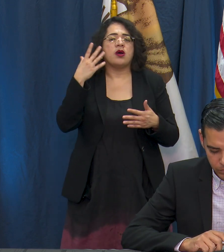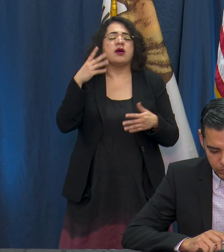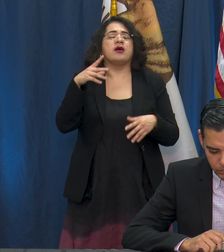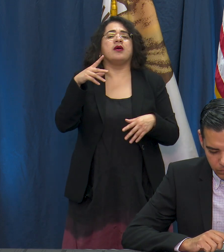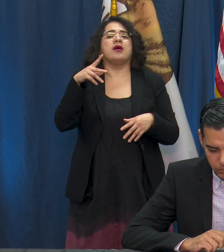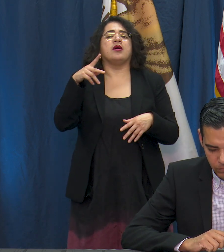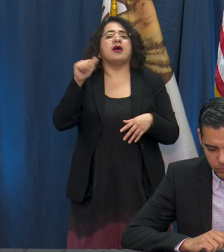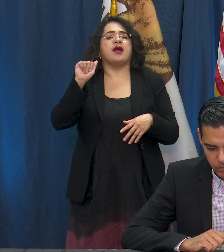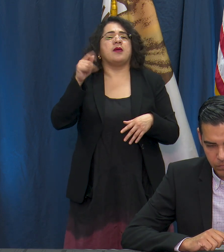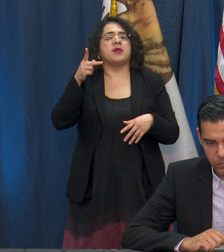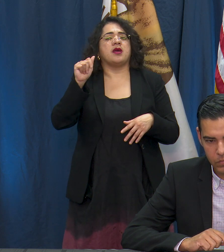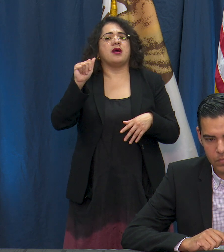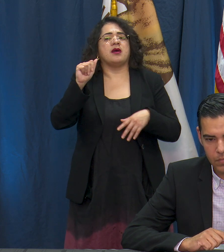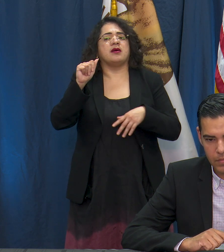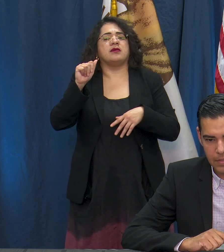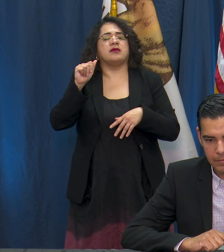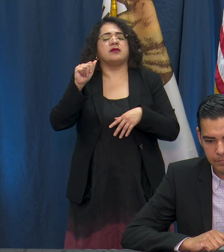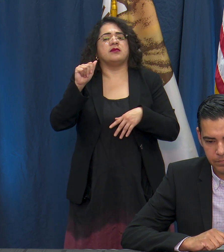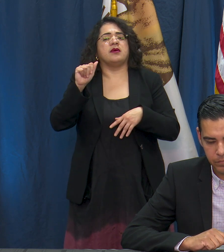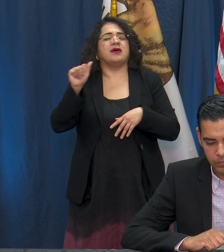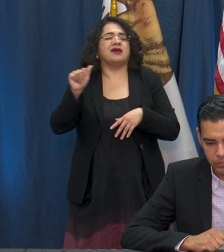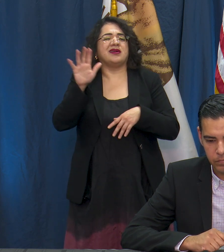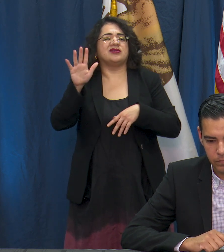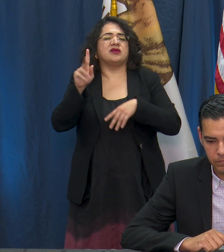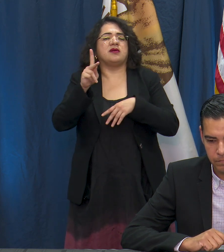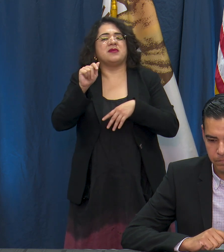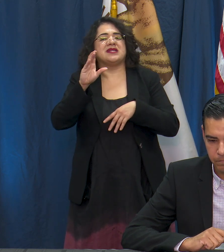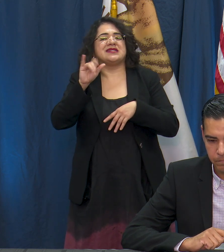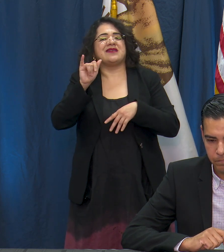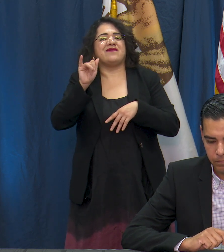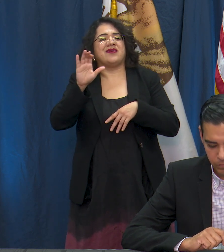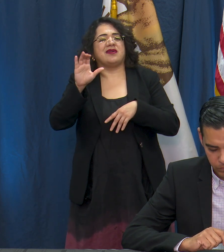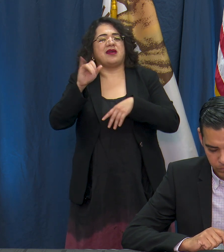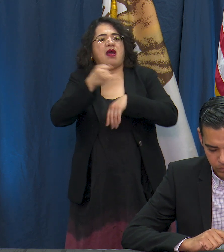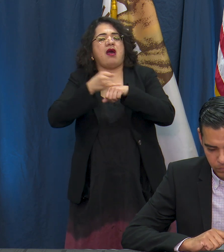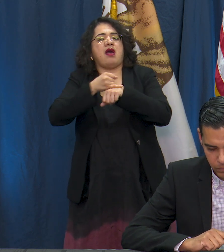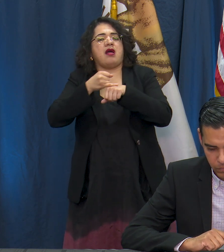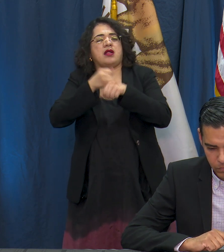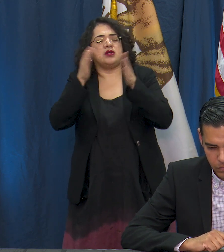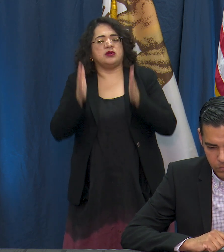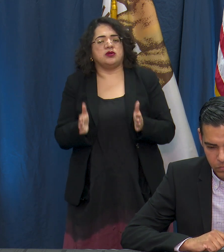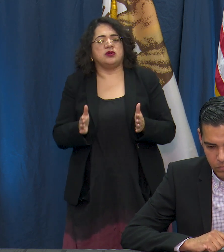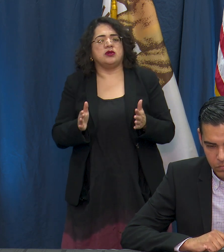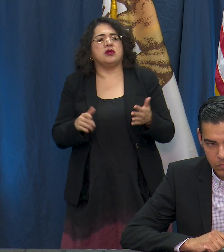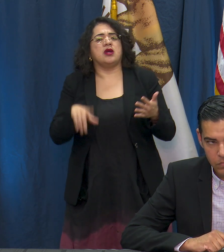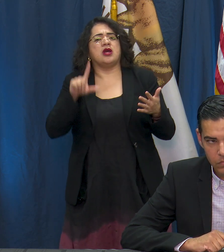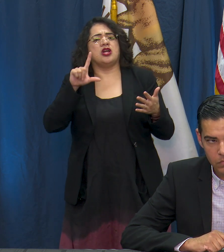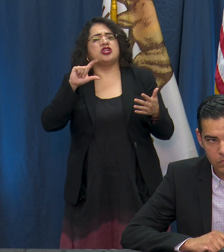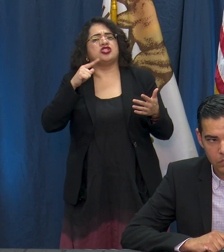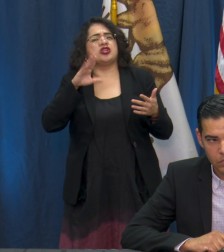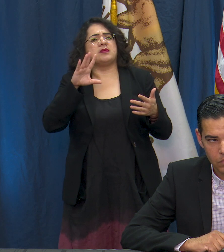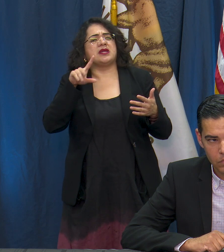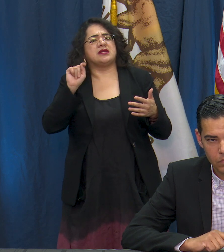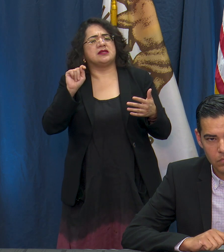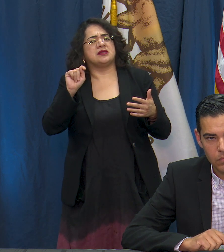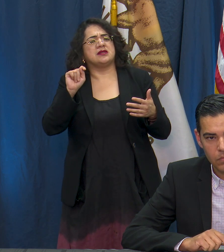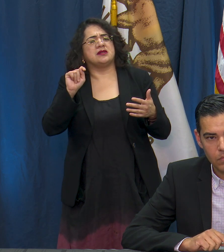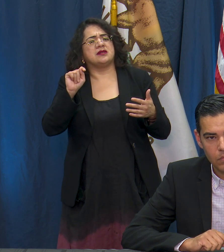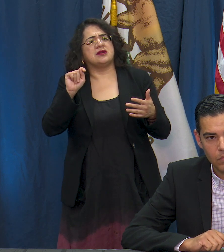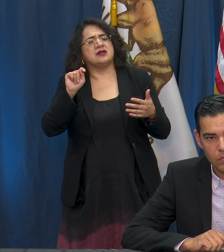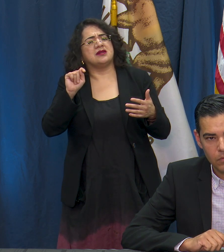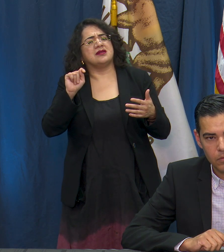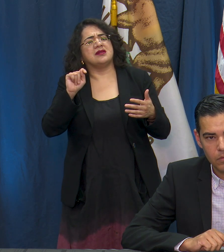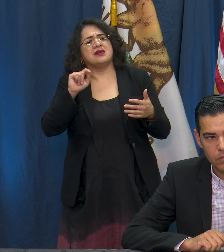the gay community is not included. We are included with other sort of surveillance and tracking, for example,